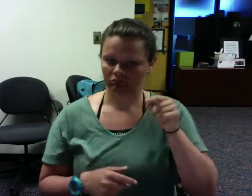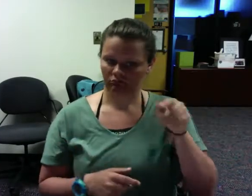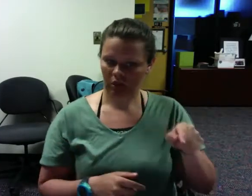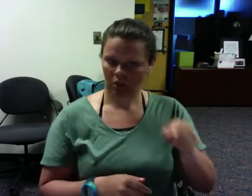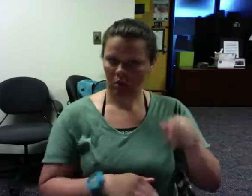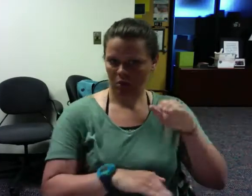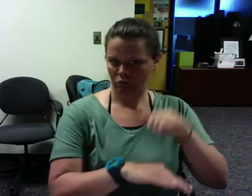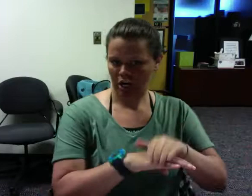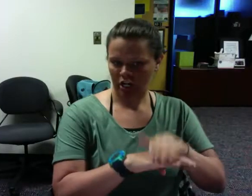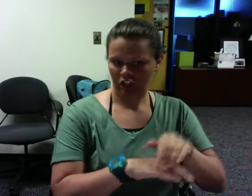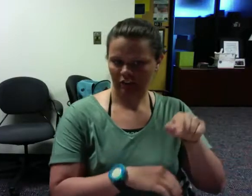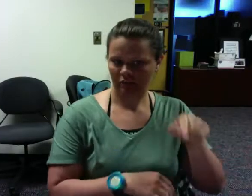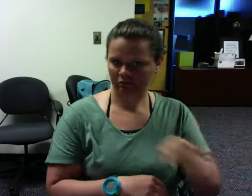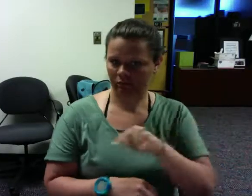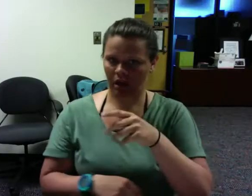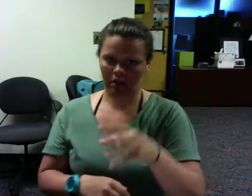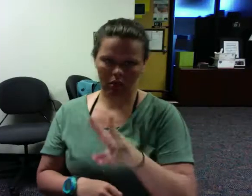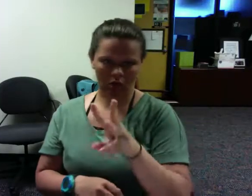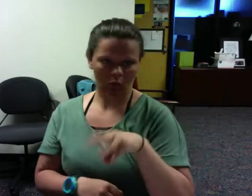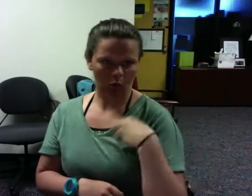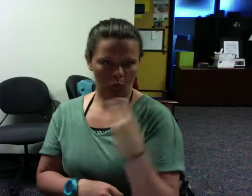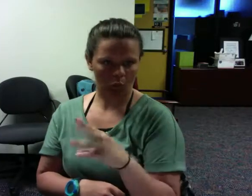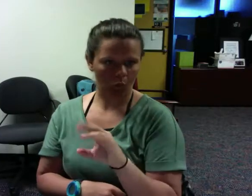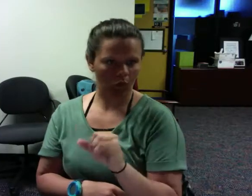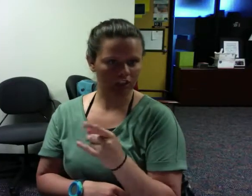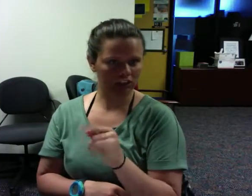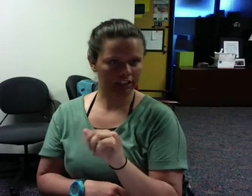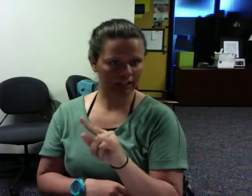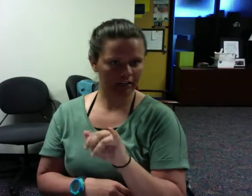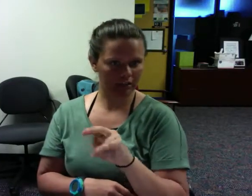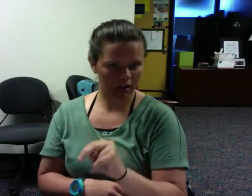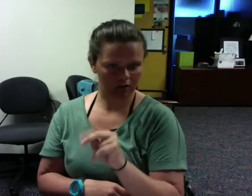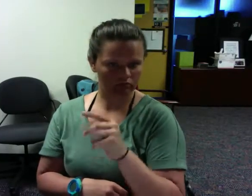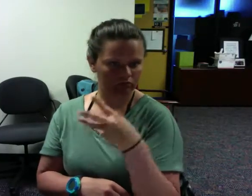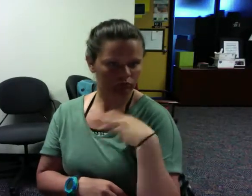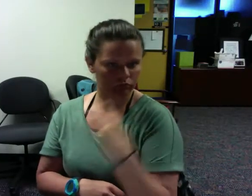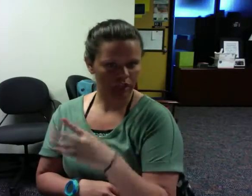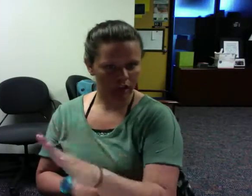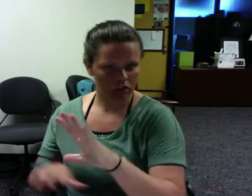So you can put 2 columns on your paper. Don't have to be long columns.